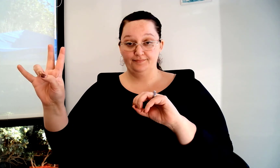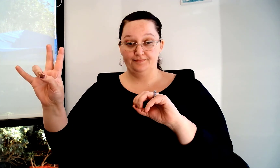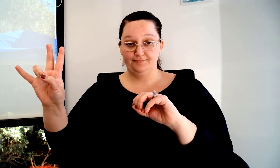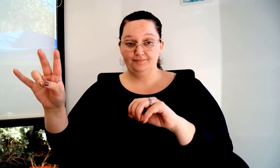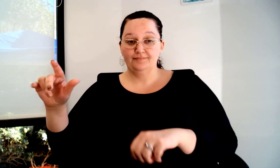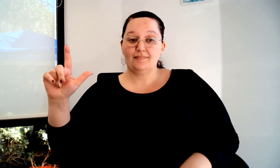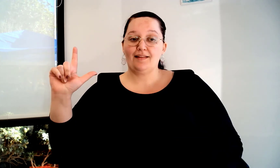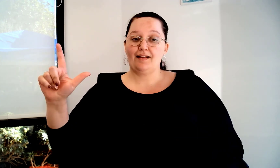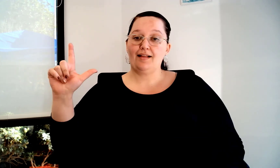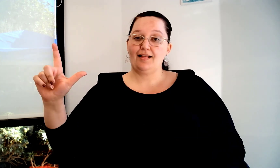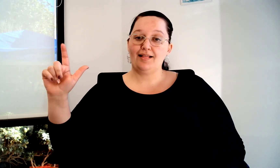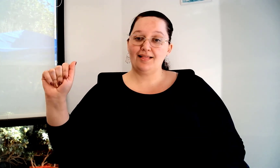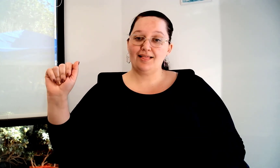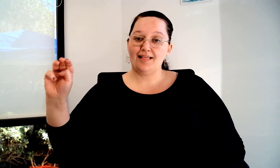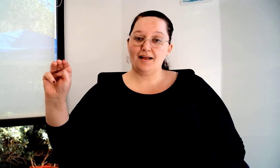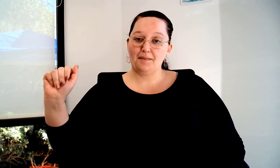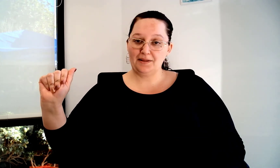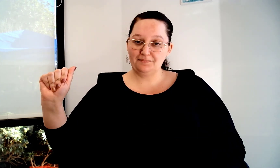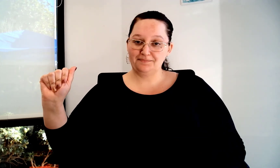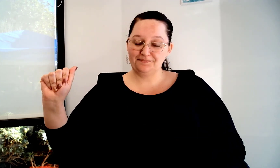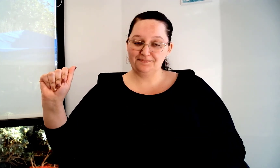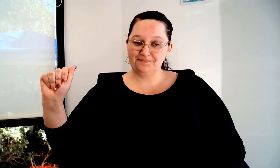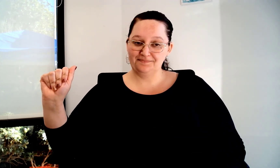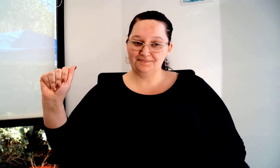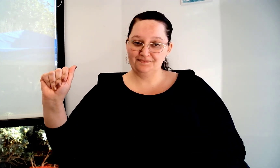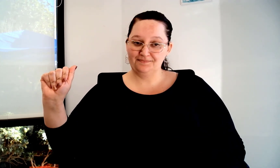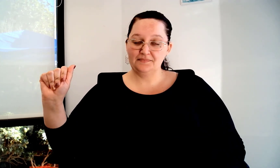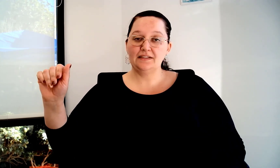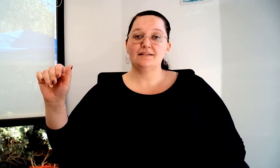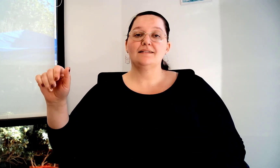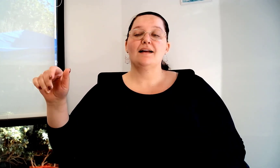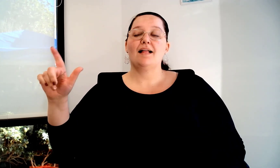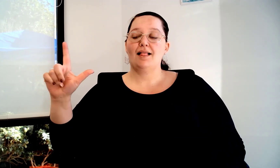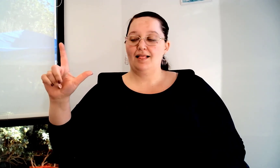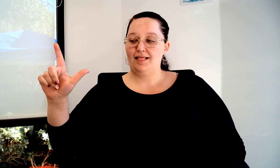Number 27, llama or alpaca.